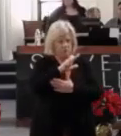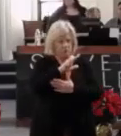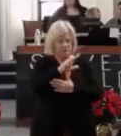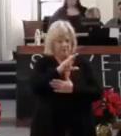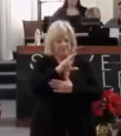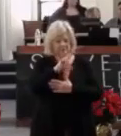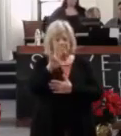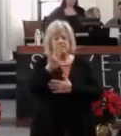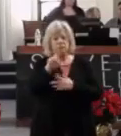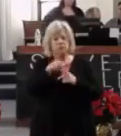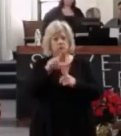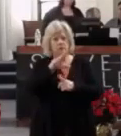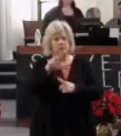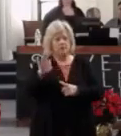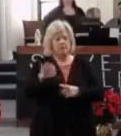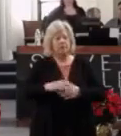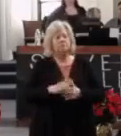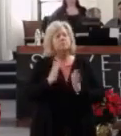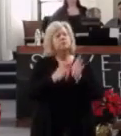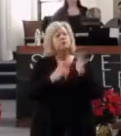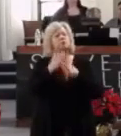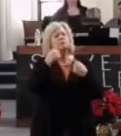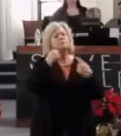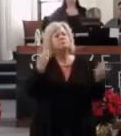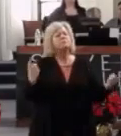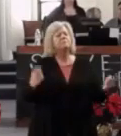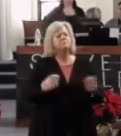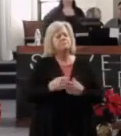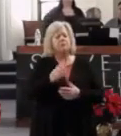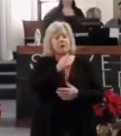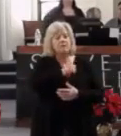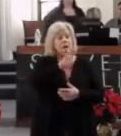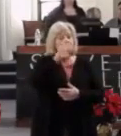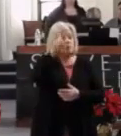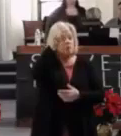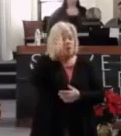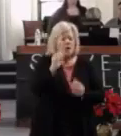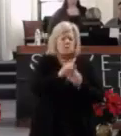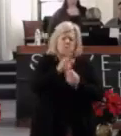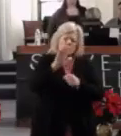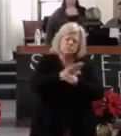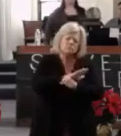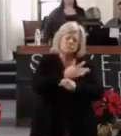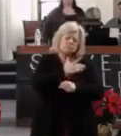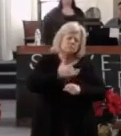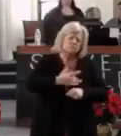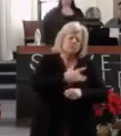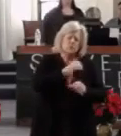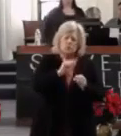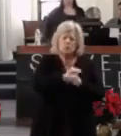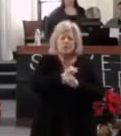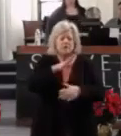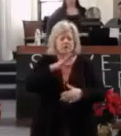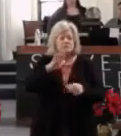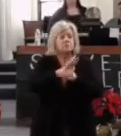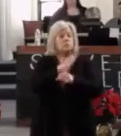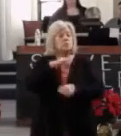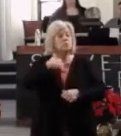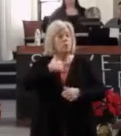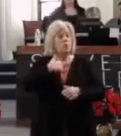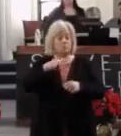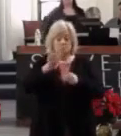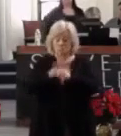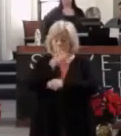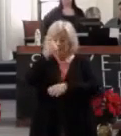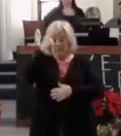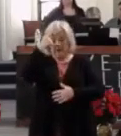39. Jesus replied, "Love your God with all your heart and with all your soul and with all your